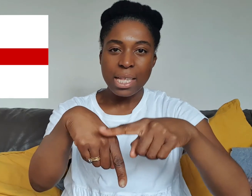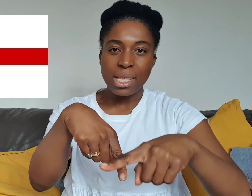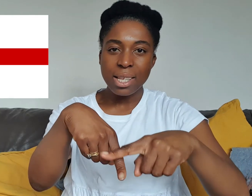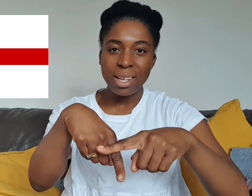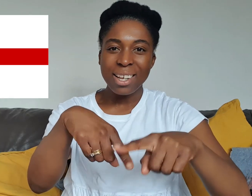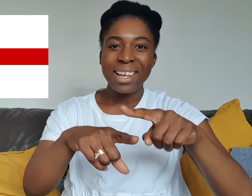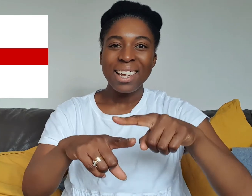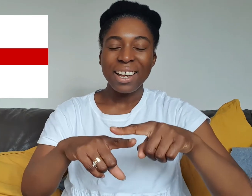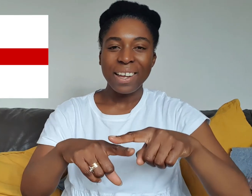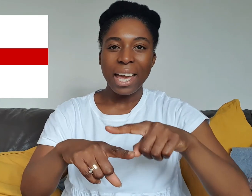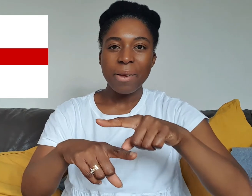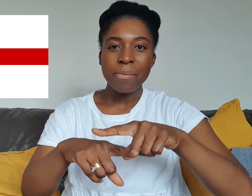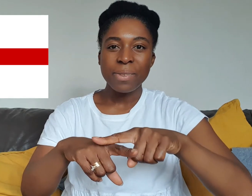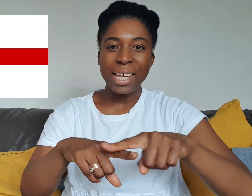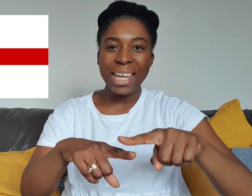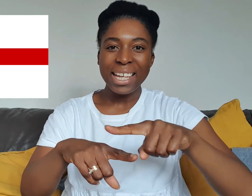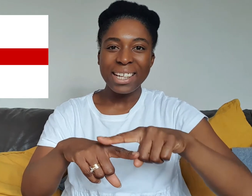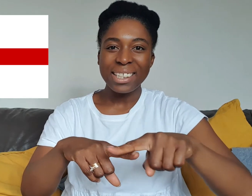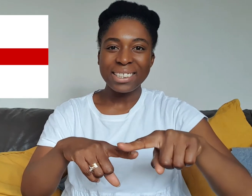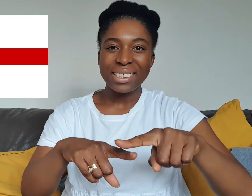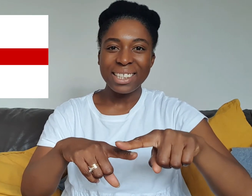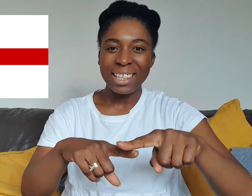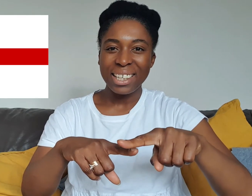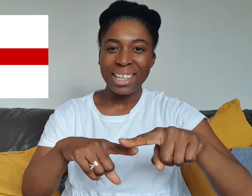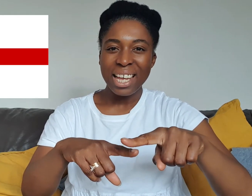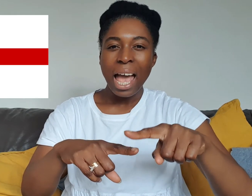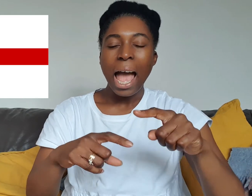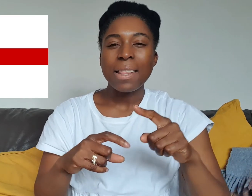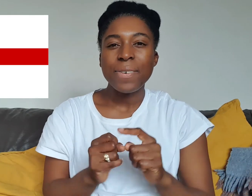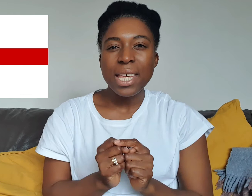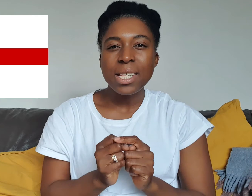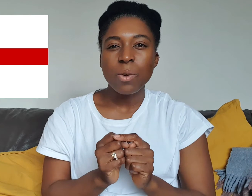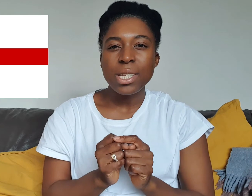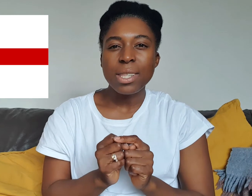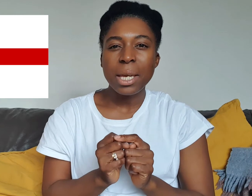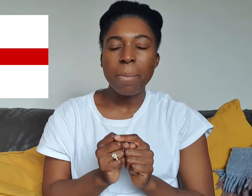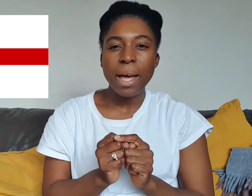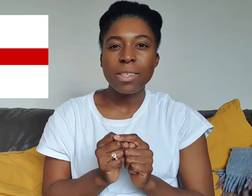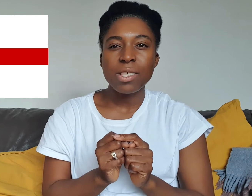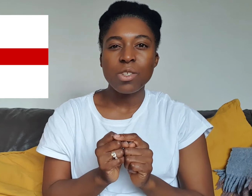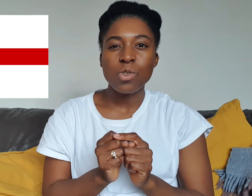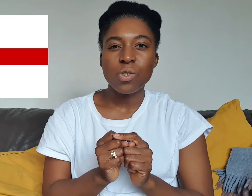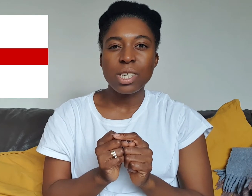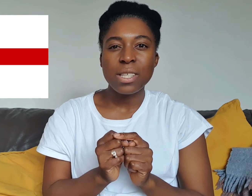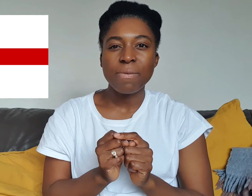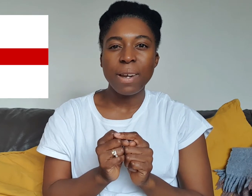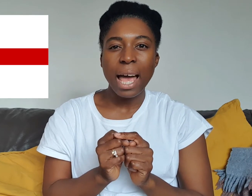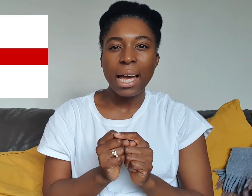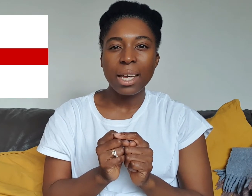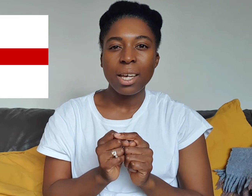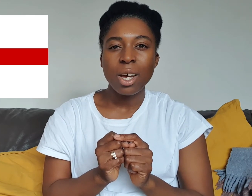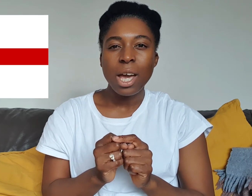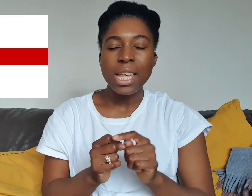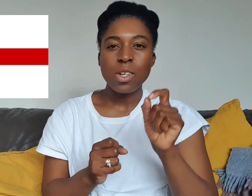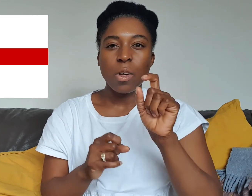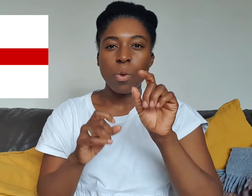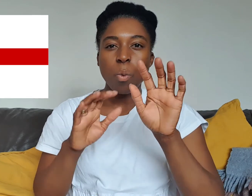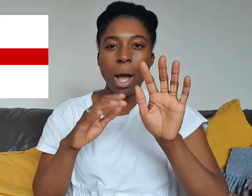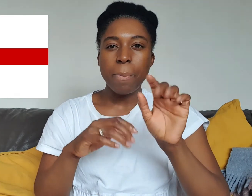this. Okay? England. And for this, I want you to think about the St. George's flag. It's got the white